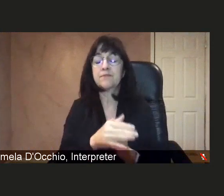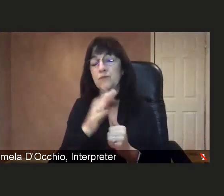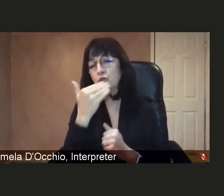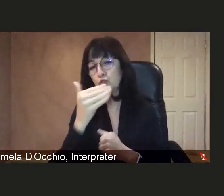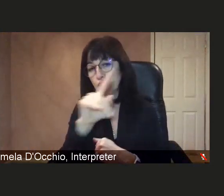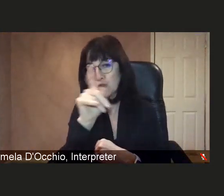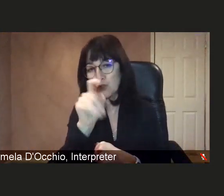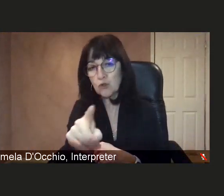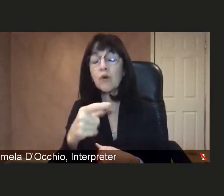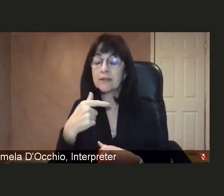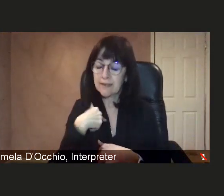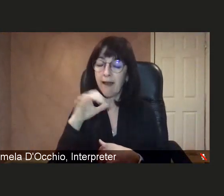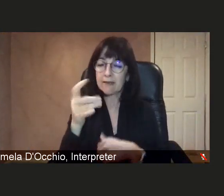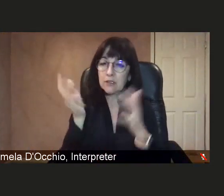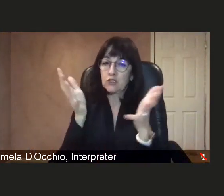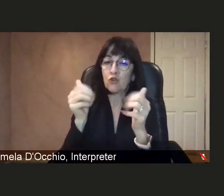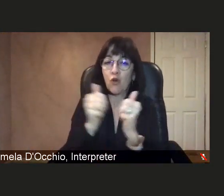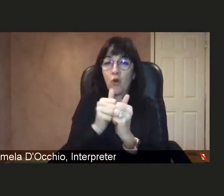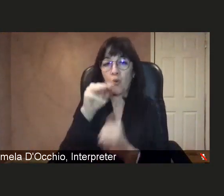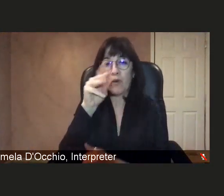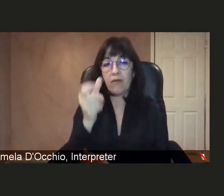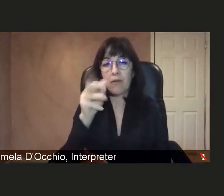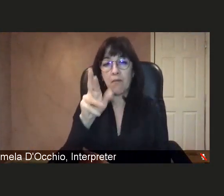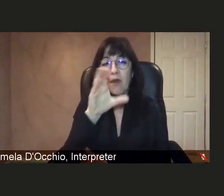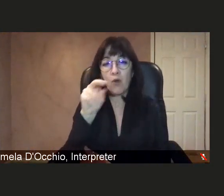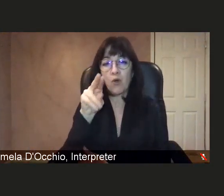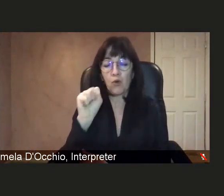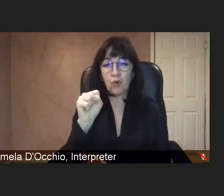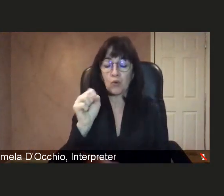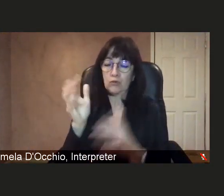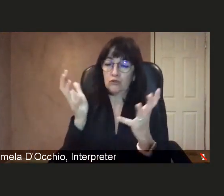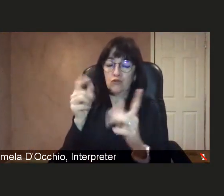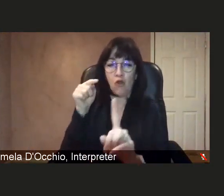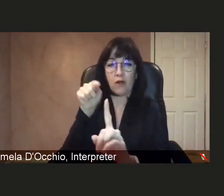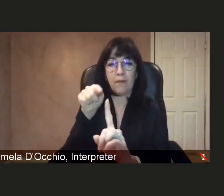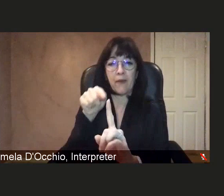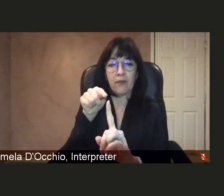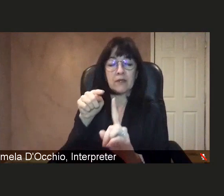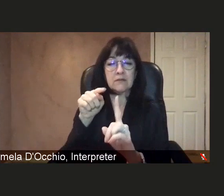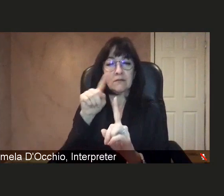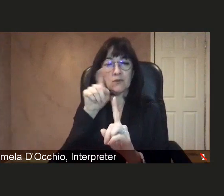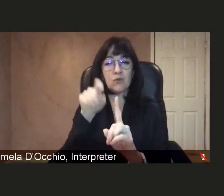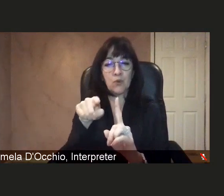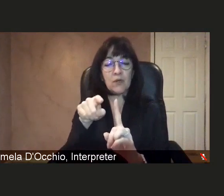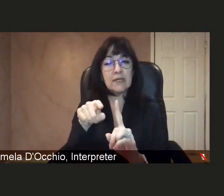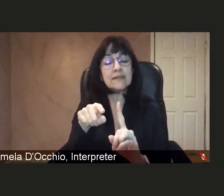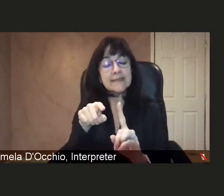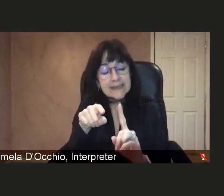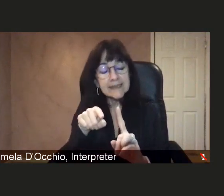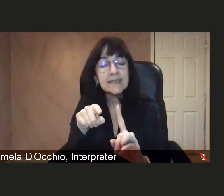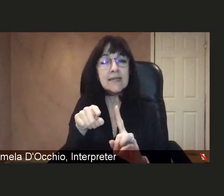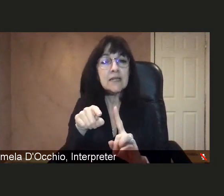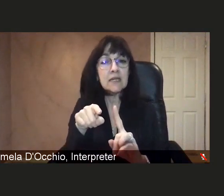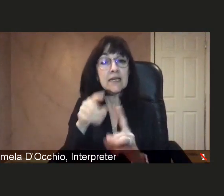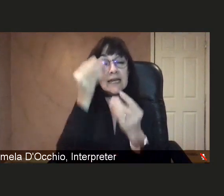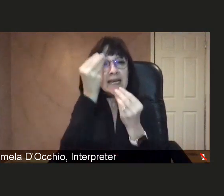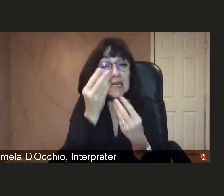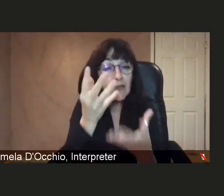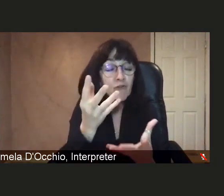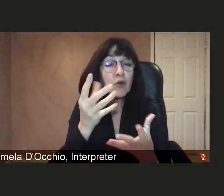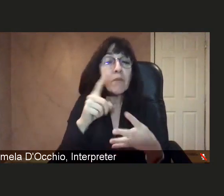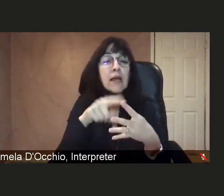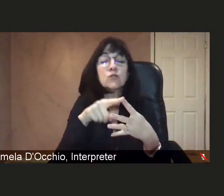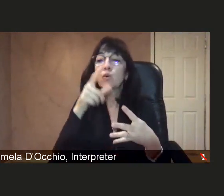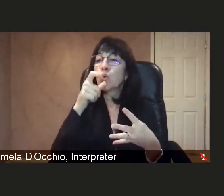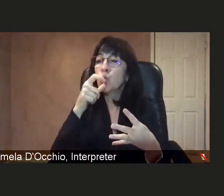with Mayor Coons just the other day to talk a little bit about this, because the information about who is infected and who is